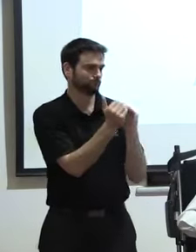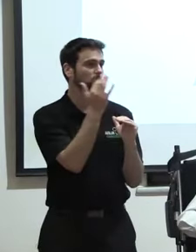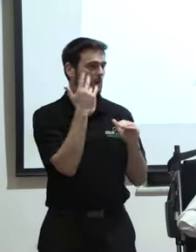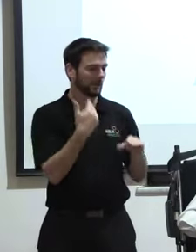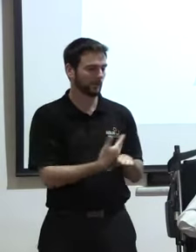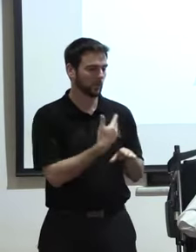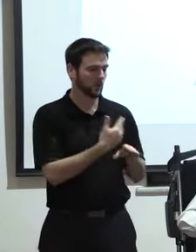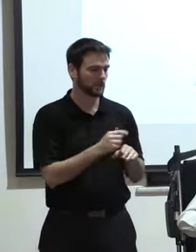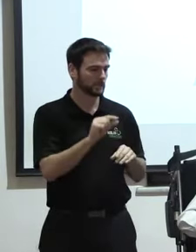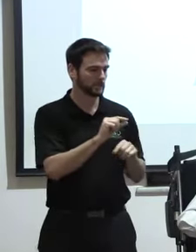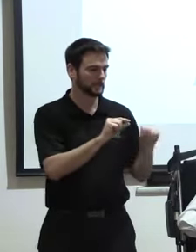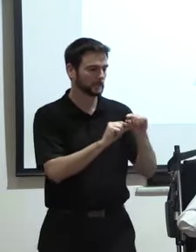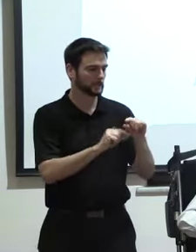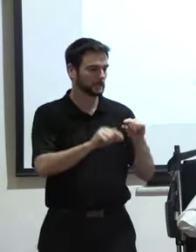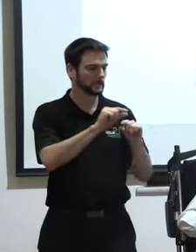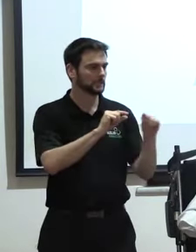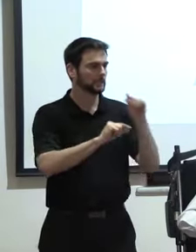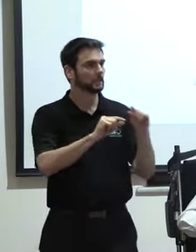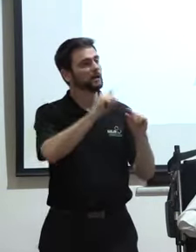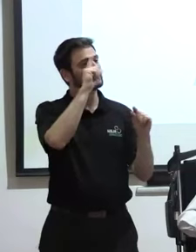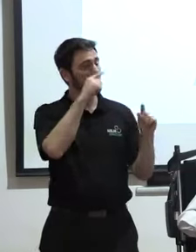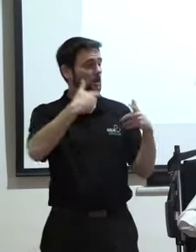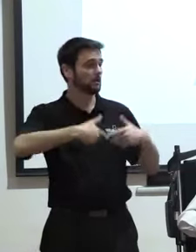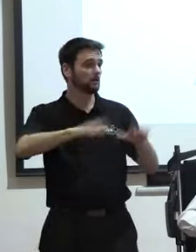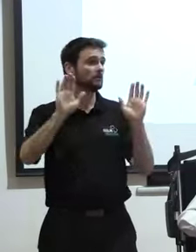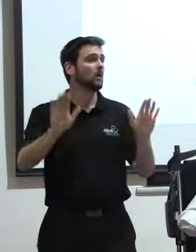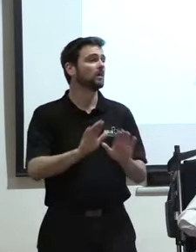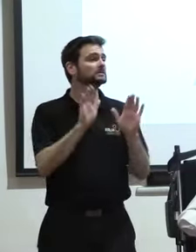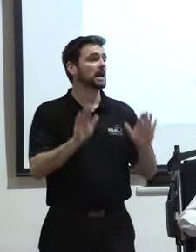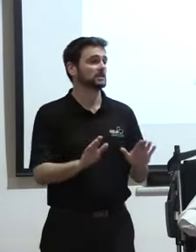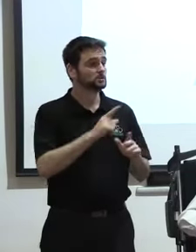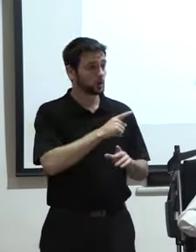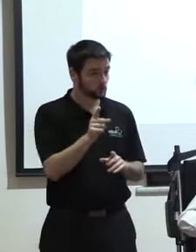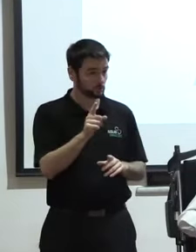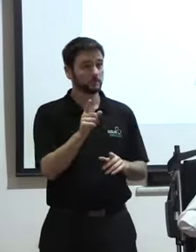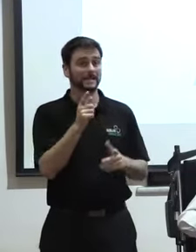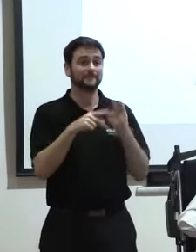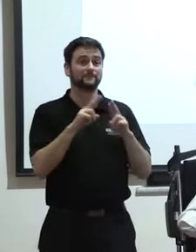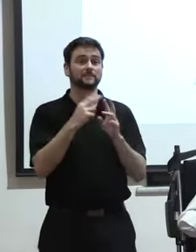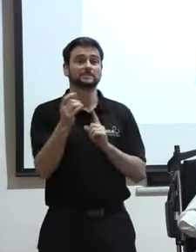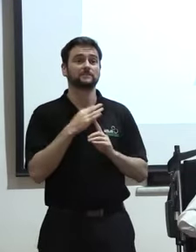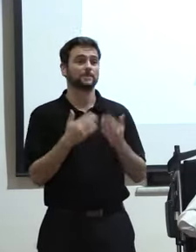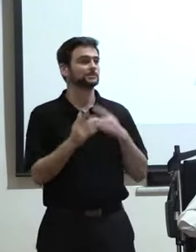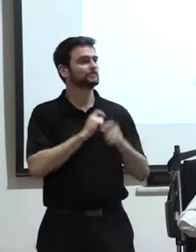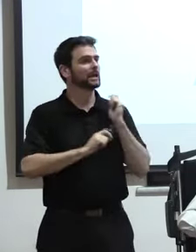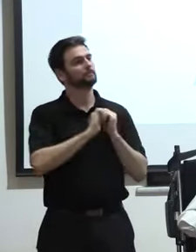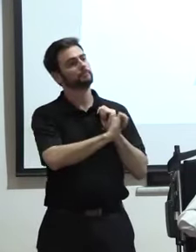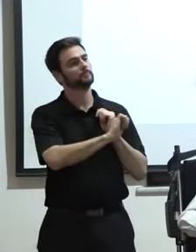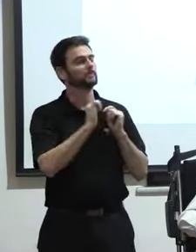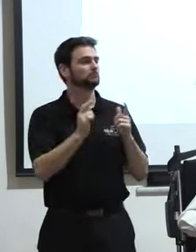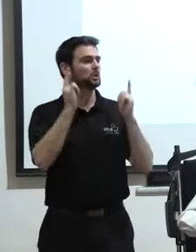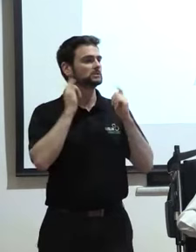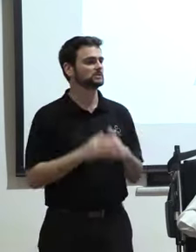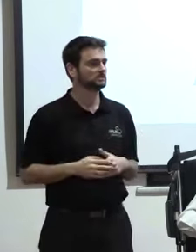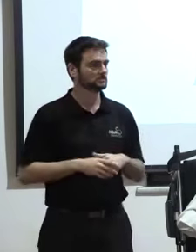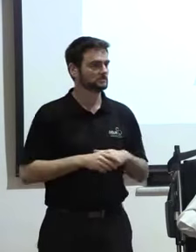of arduous or, important but complicated things you have to worry about. But again, this is an option